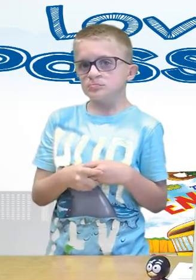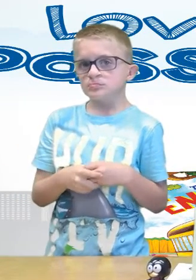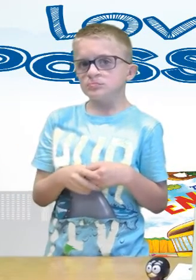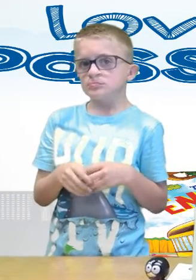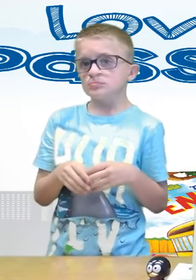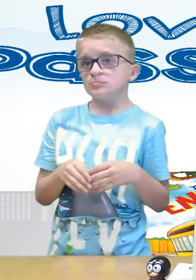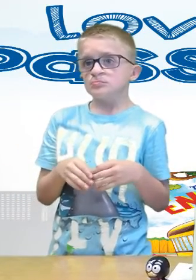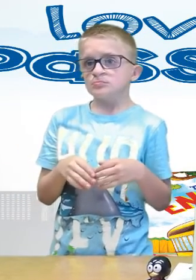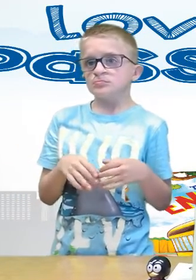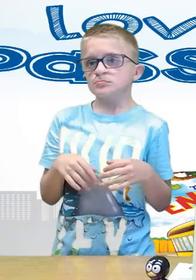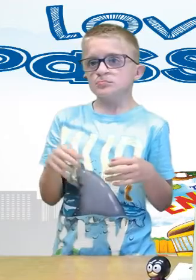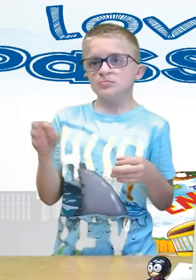Madison, room 7,